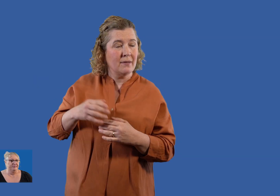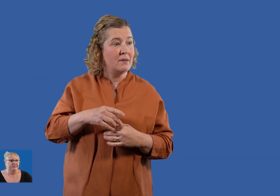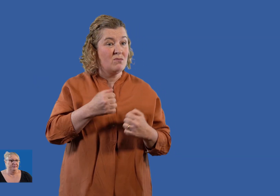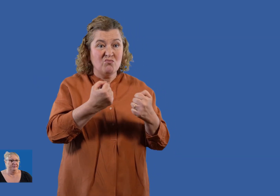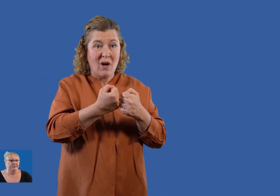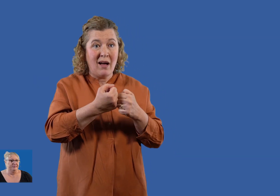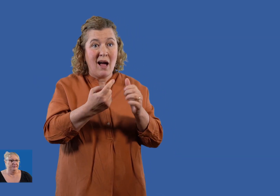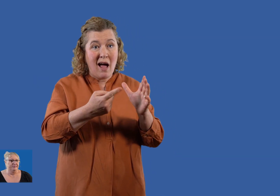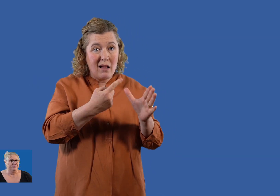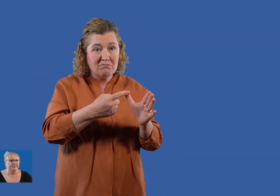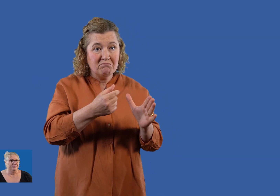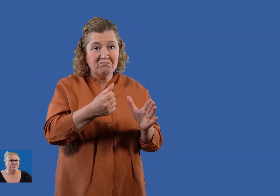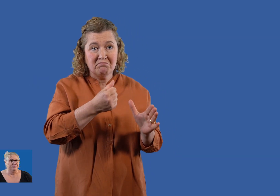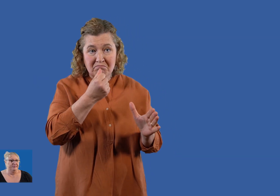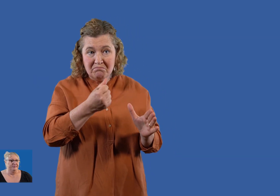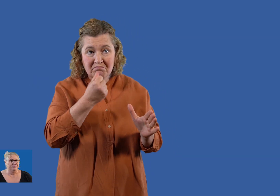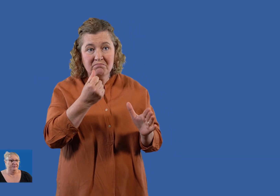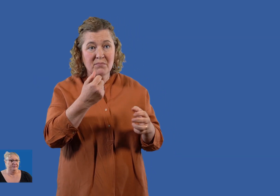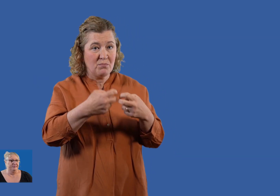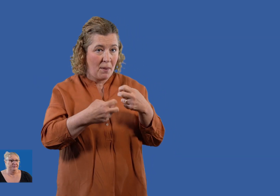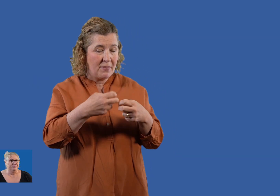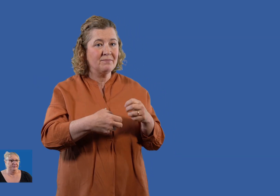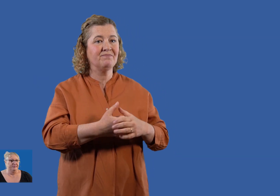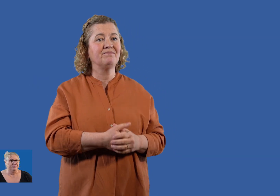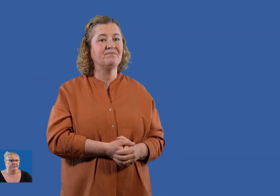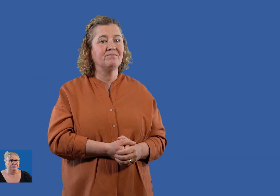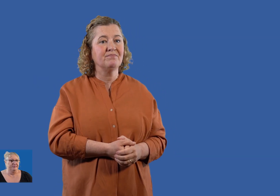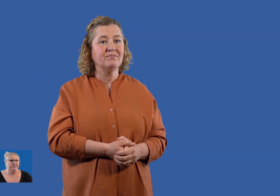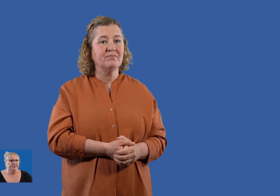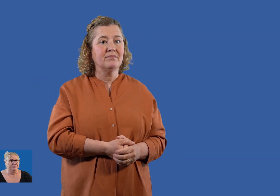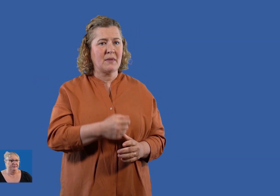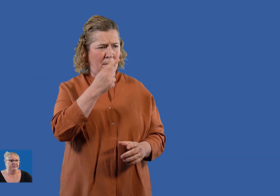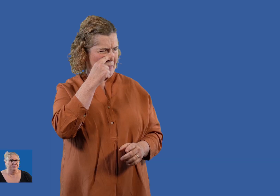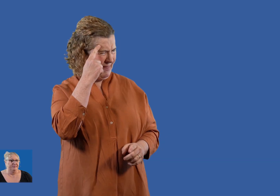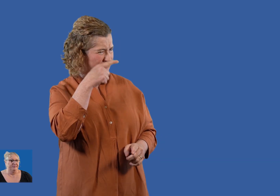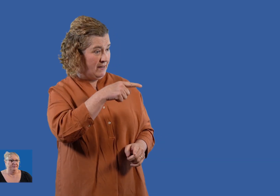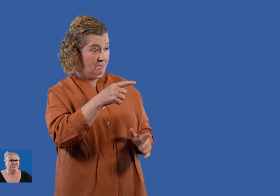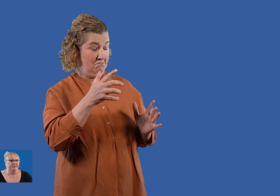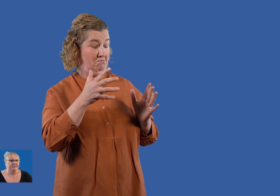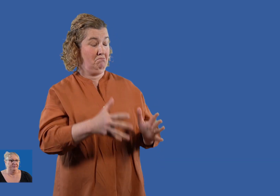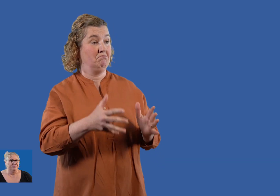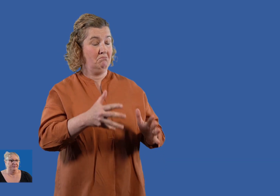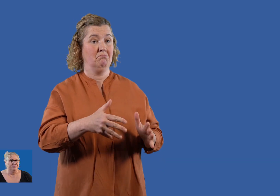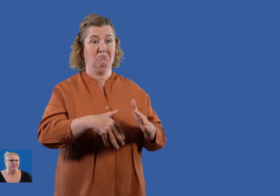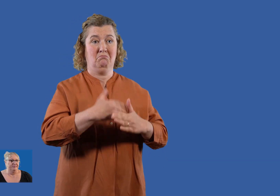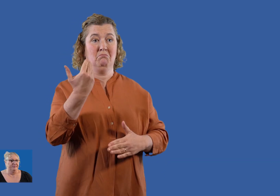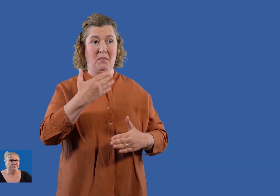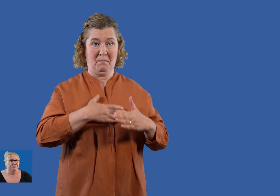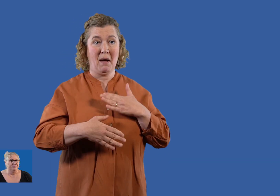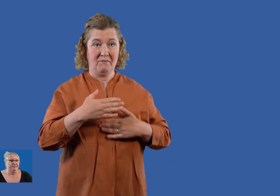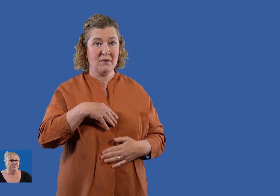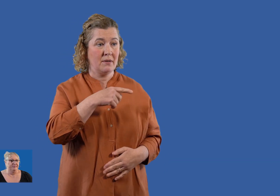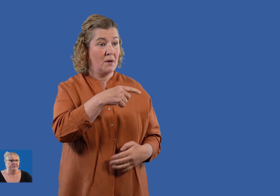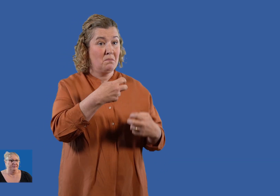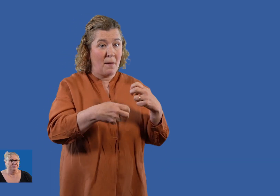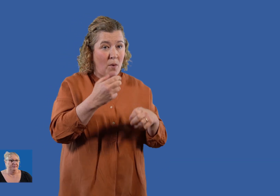others, alcohol or substance abuse. People think that your behaviour is unusual. You have problems at work